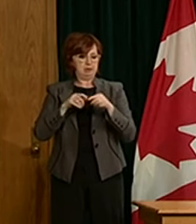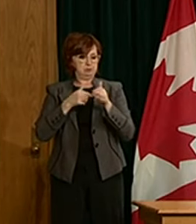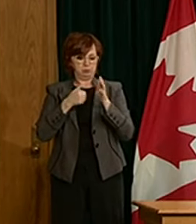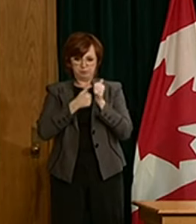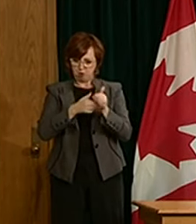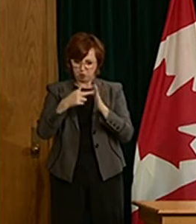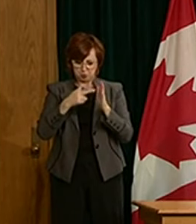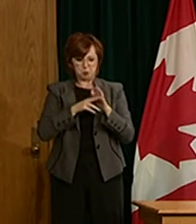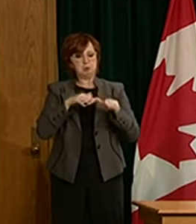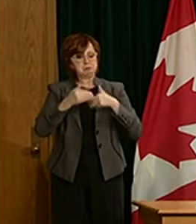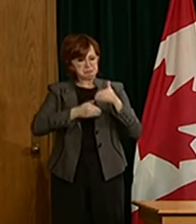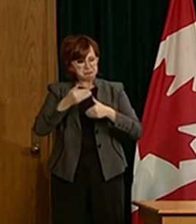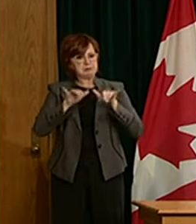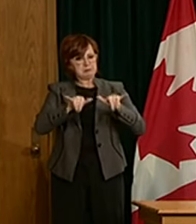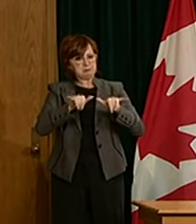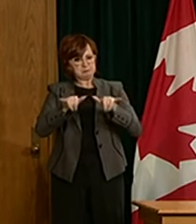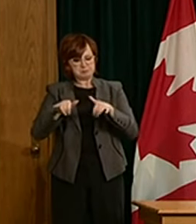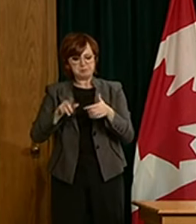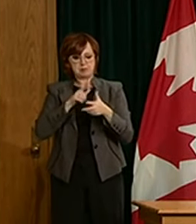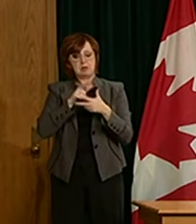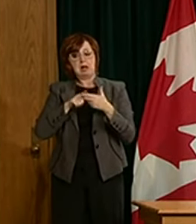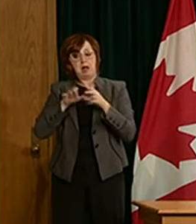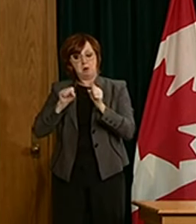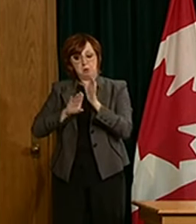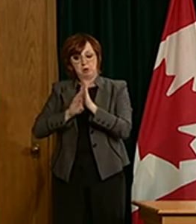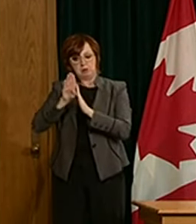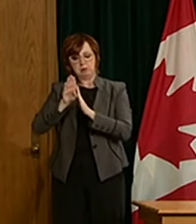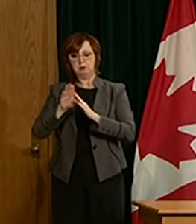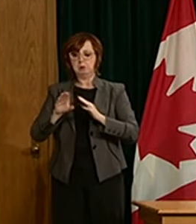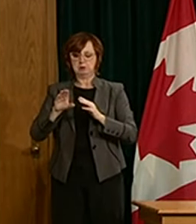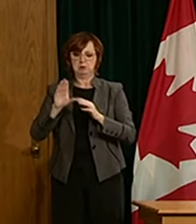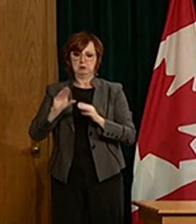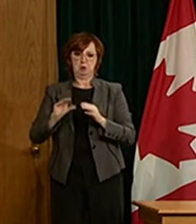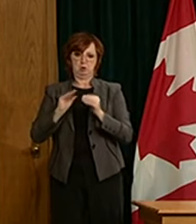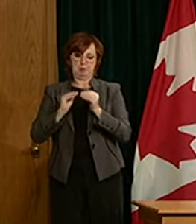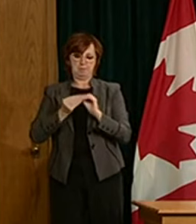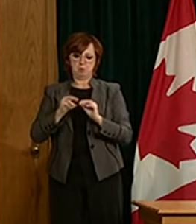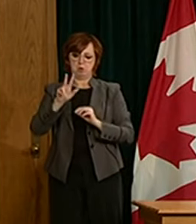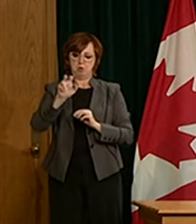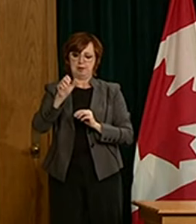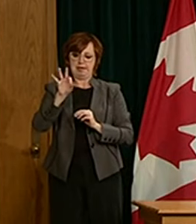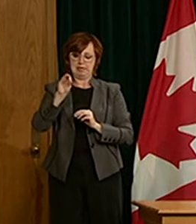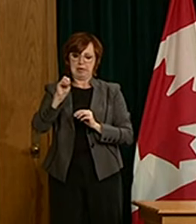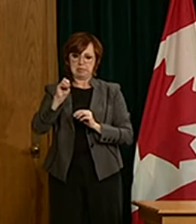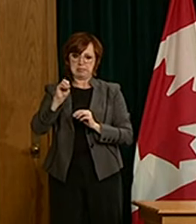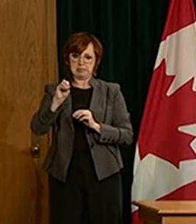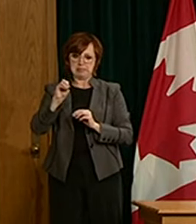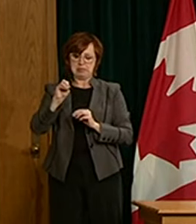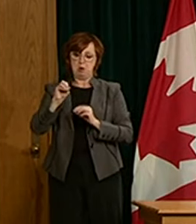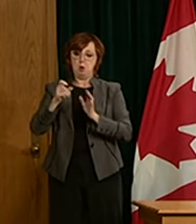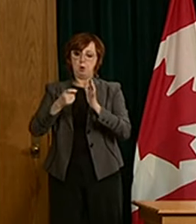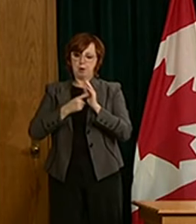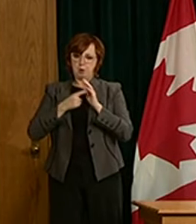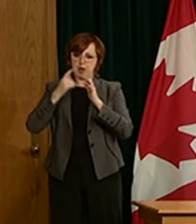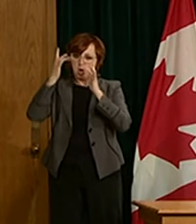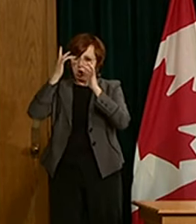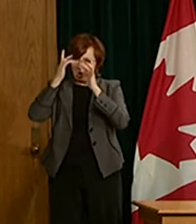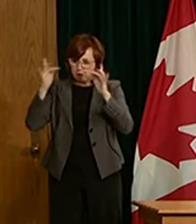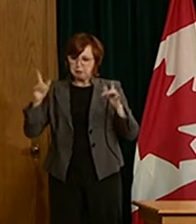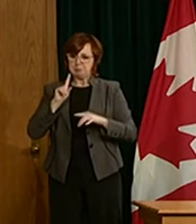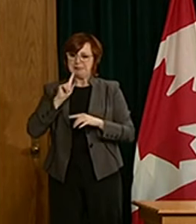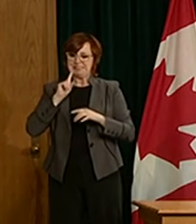you can see in this scenario, at the peak, it is a lot less. There are 390 COVID-19 patients that would require to be in an acute care hospital